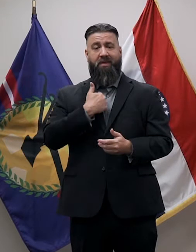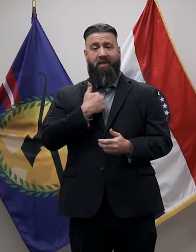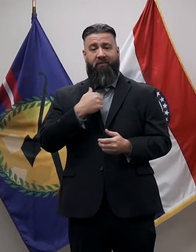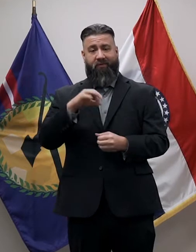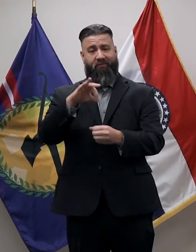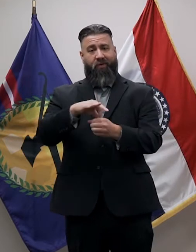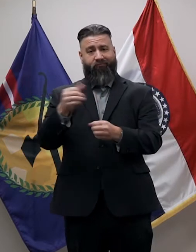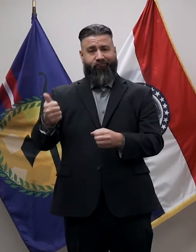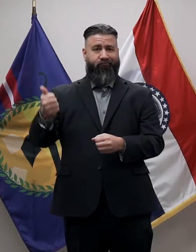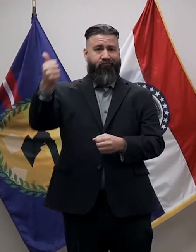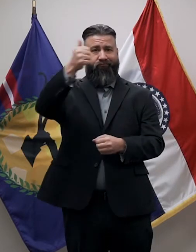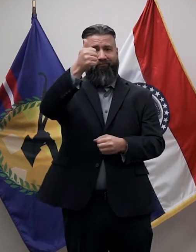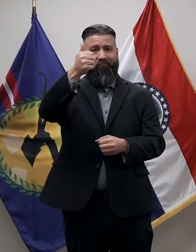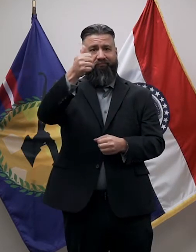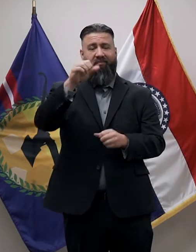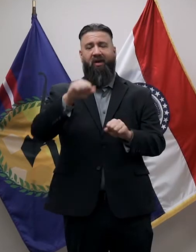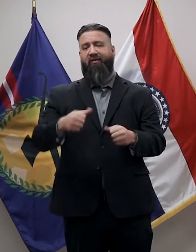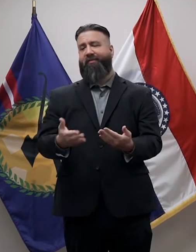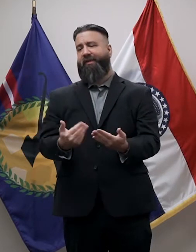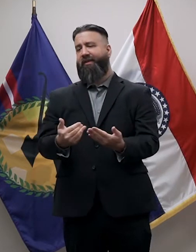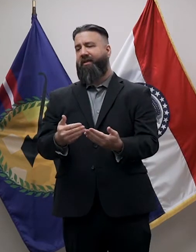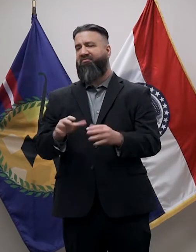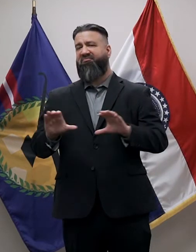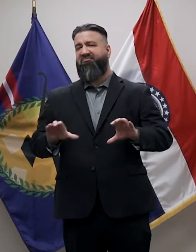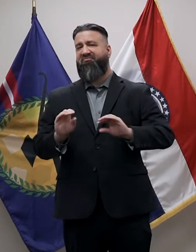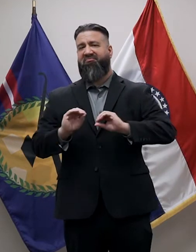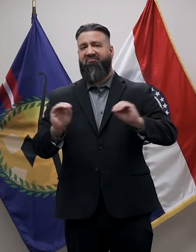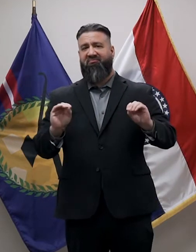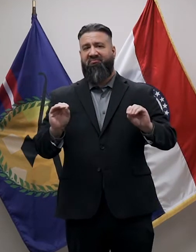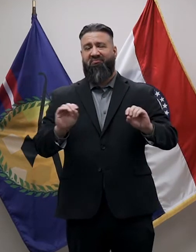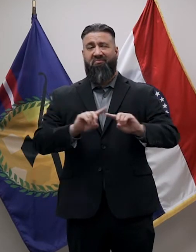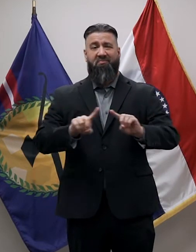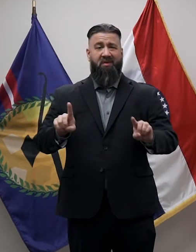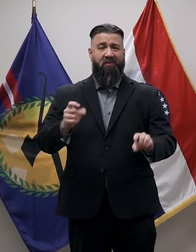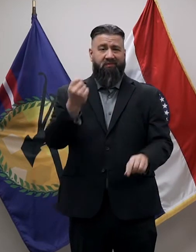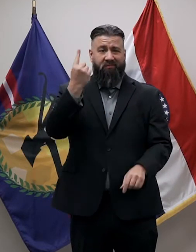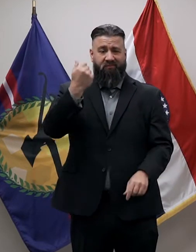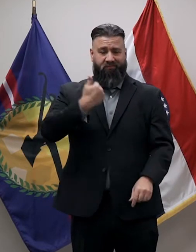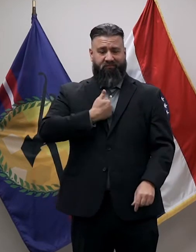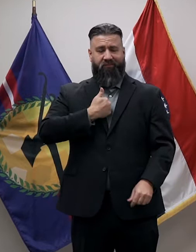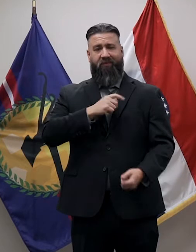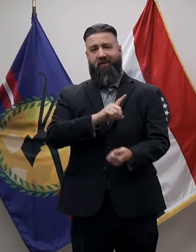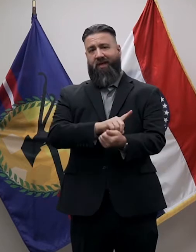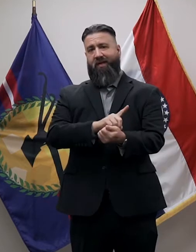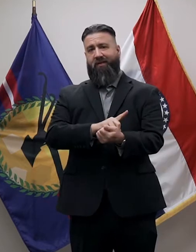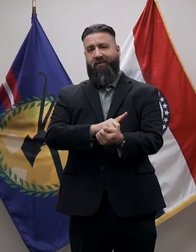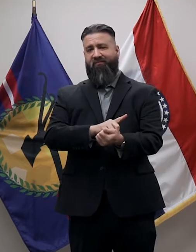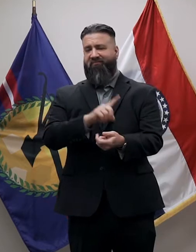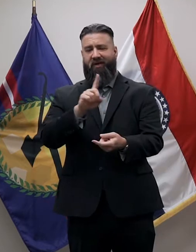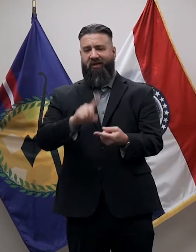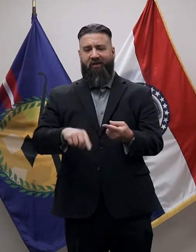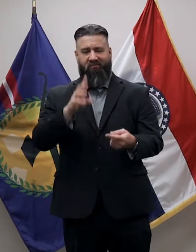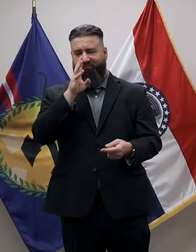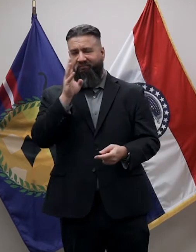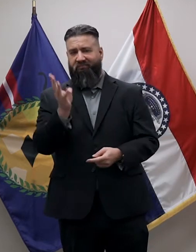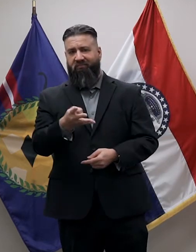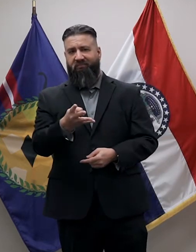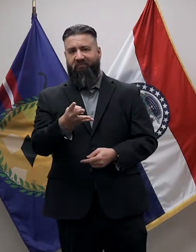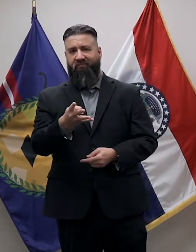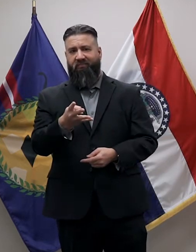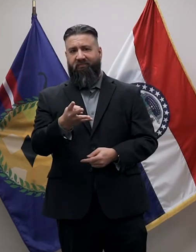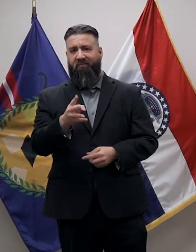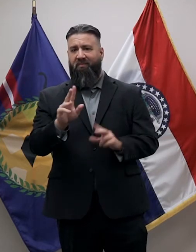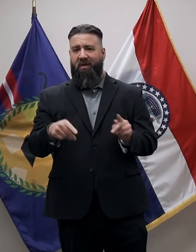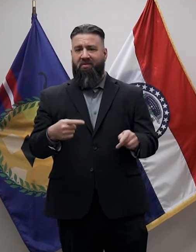have taken the easy road and done nothing. But as a doctor, there's no way I could do that. I've taken grief from COVID